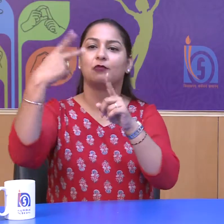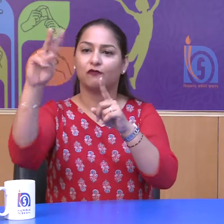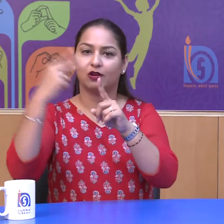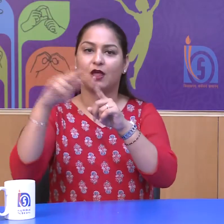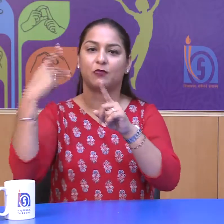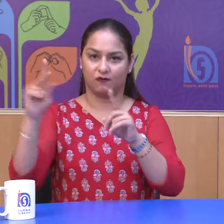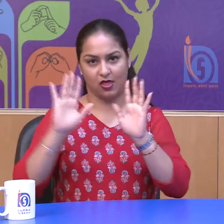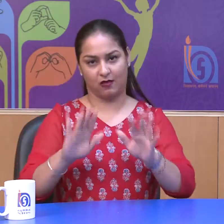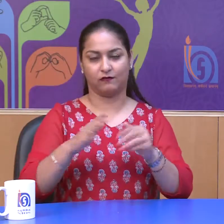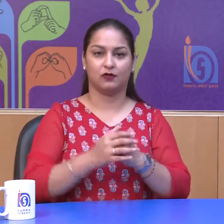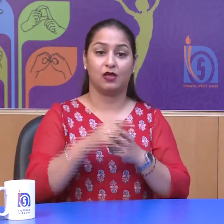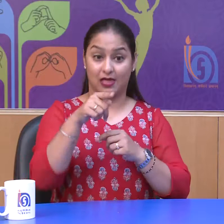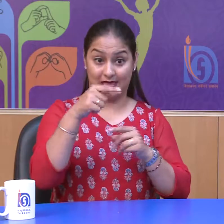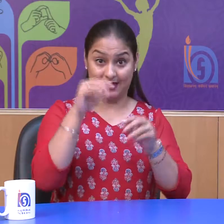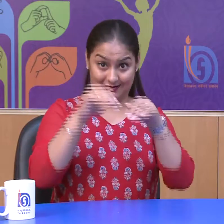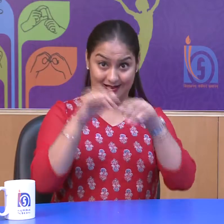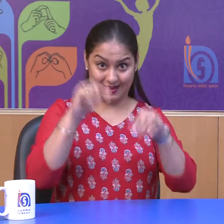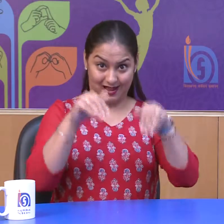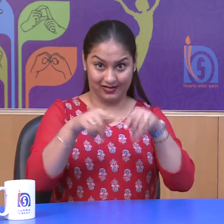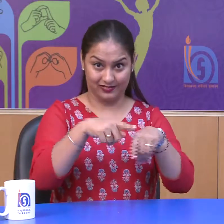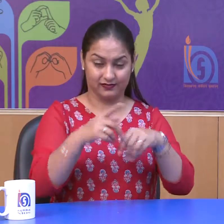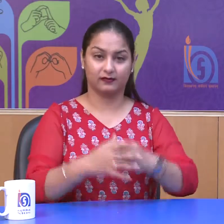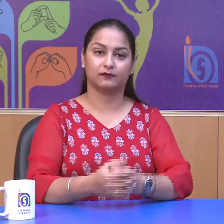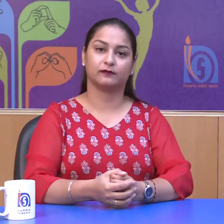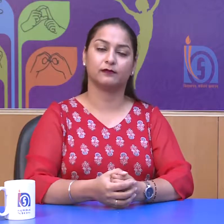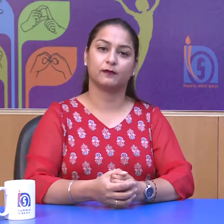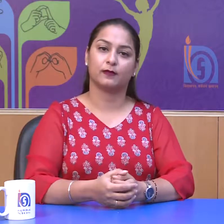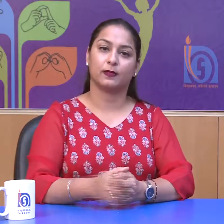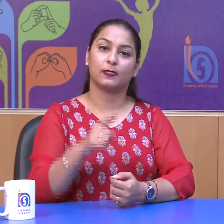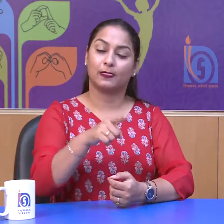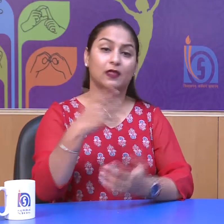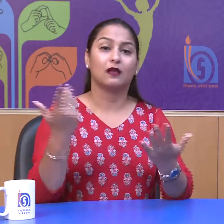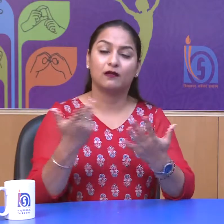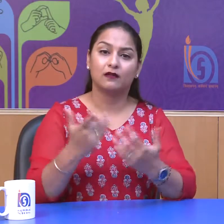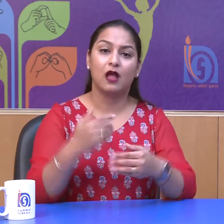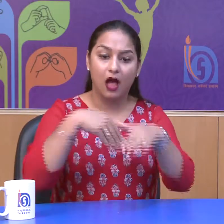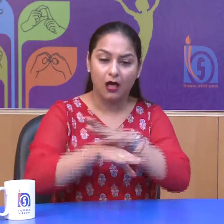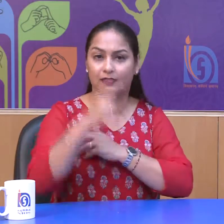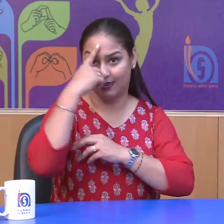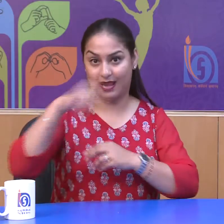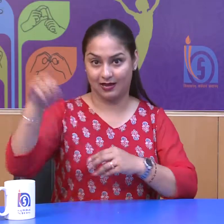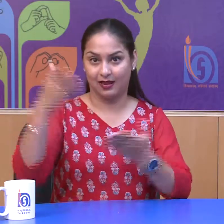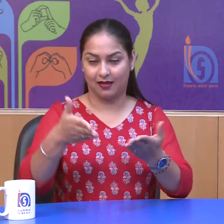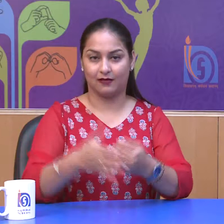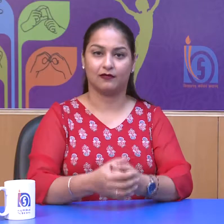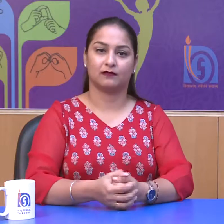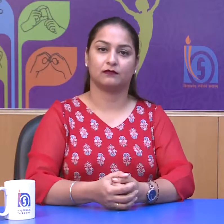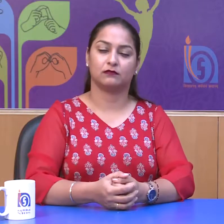The kinds of elections that take place in India may be